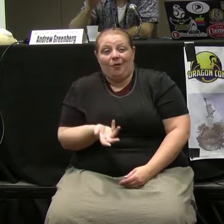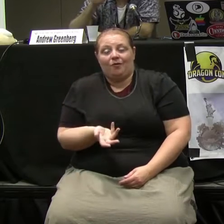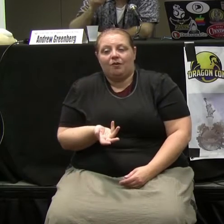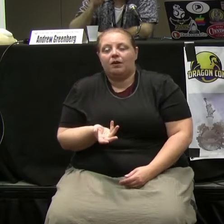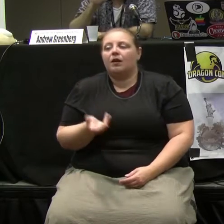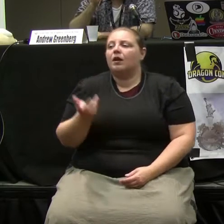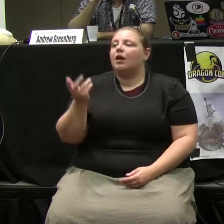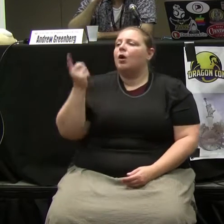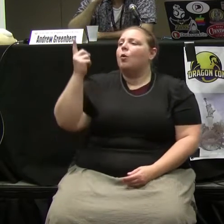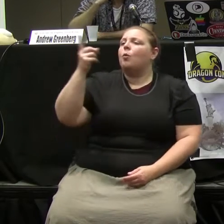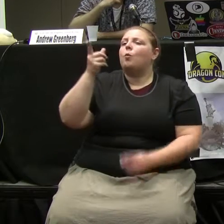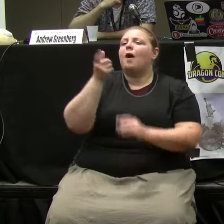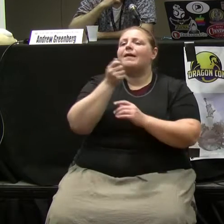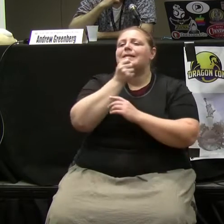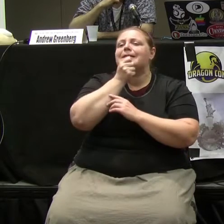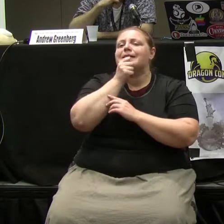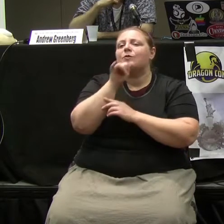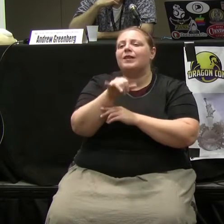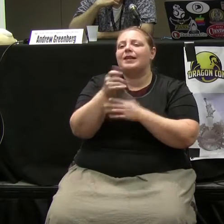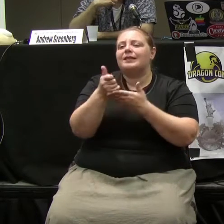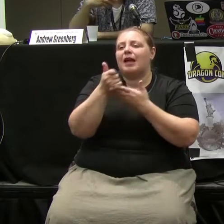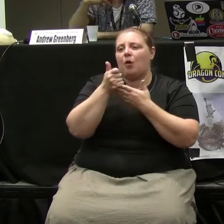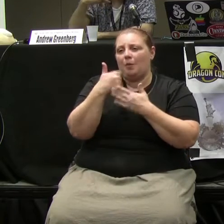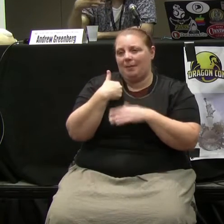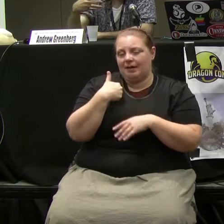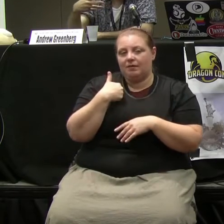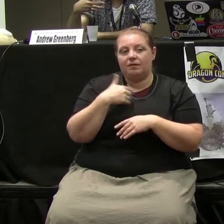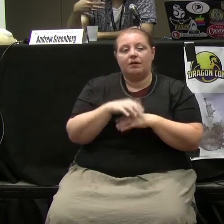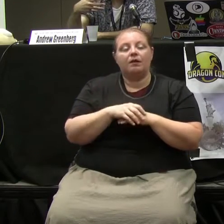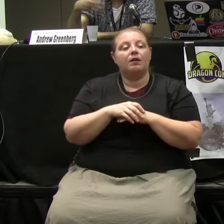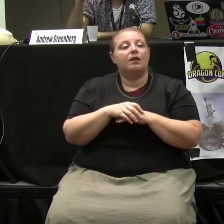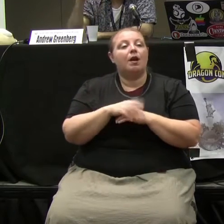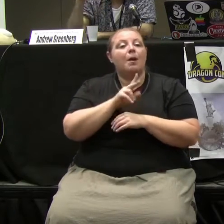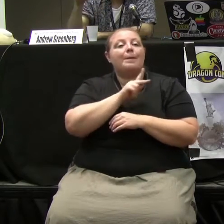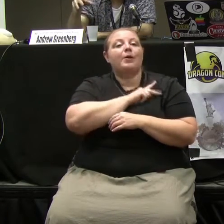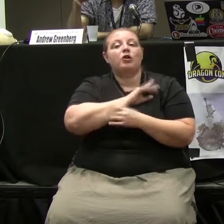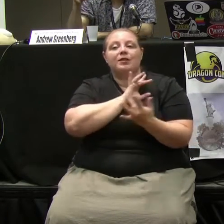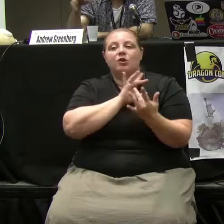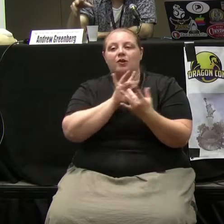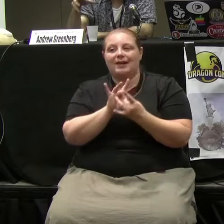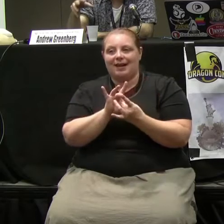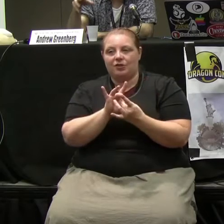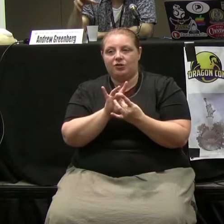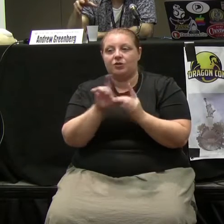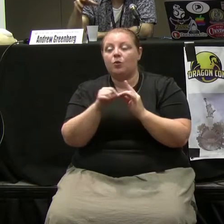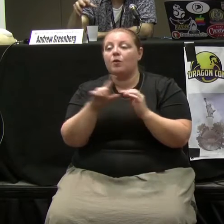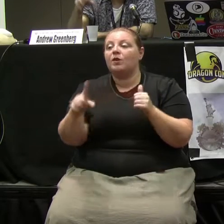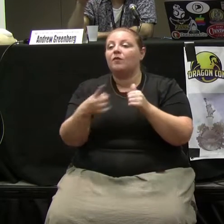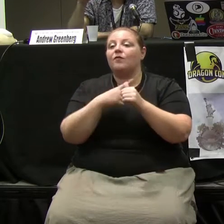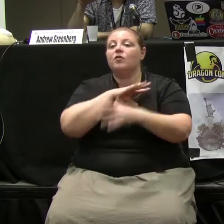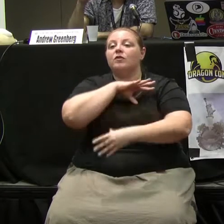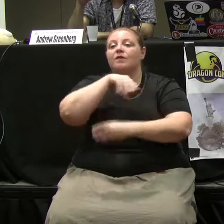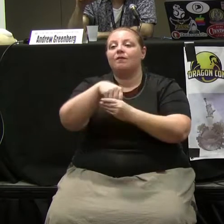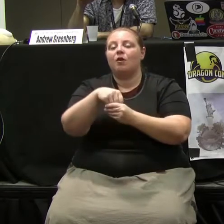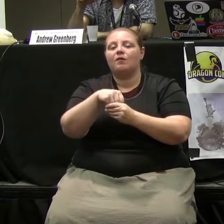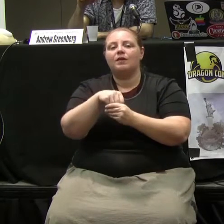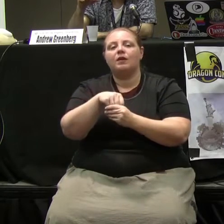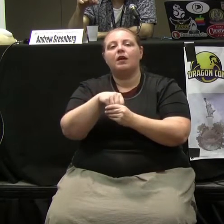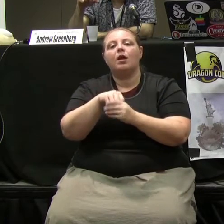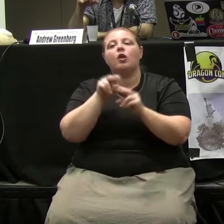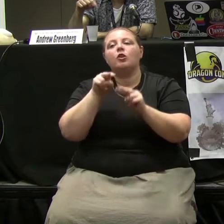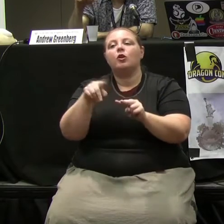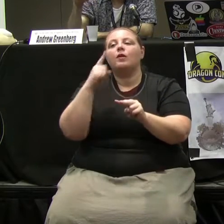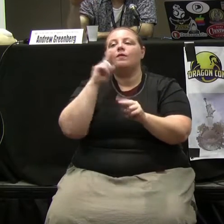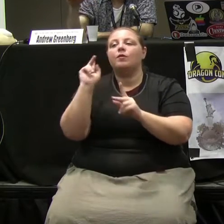actually throw out one secret that's helped me a lot on this, and this is the personal connections. When you first get involved in activism, keep an eye out for